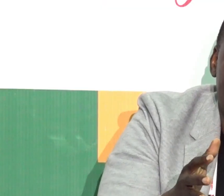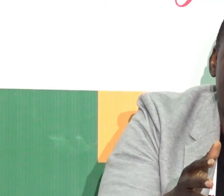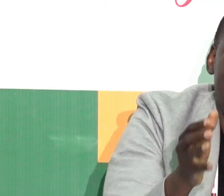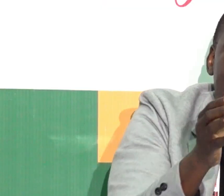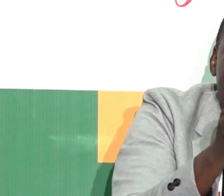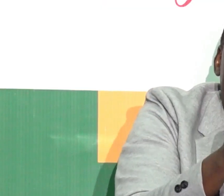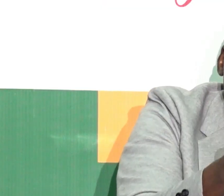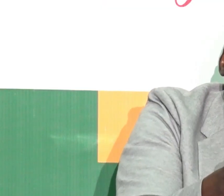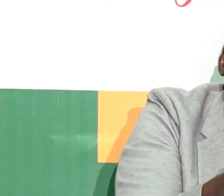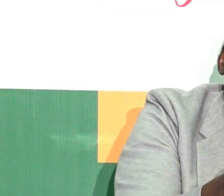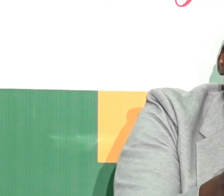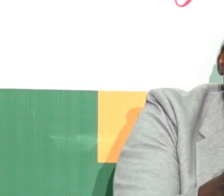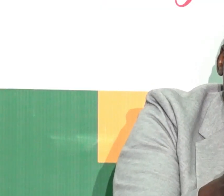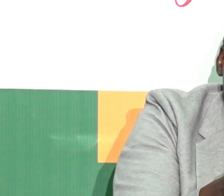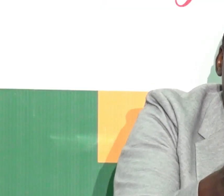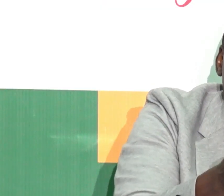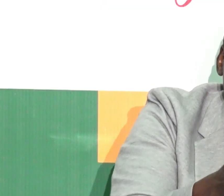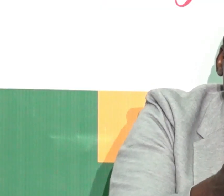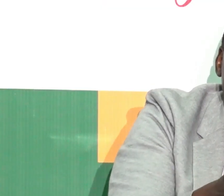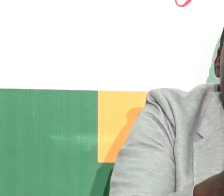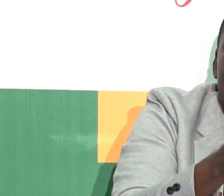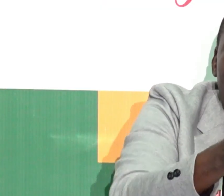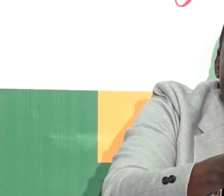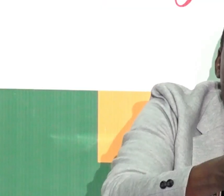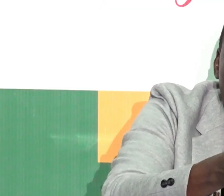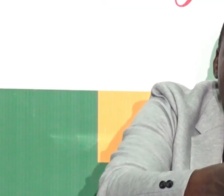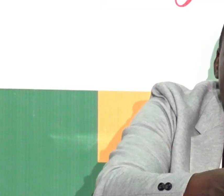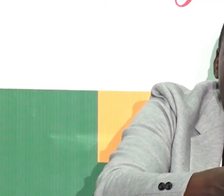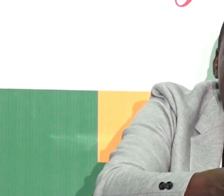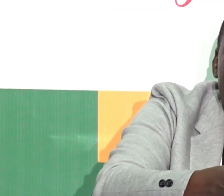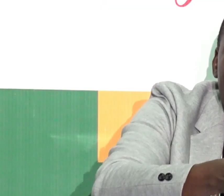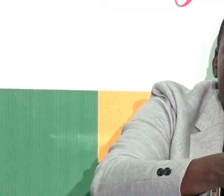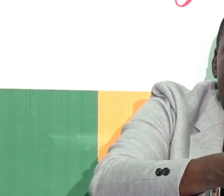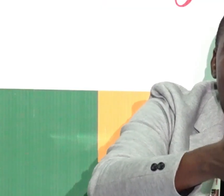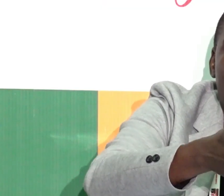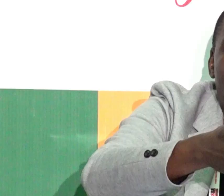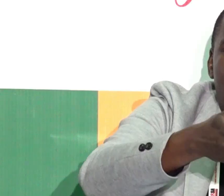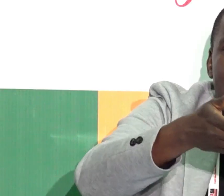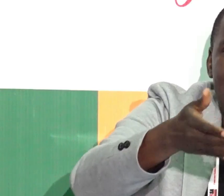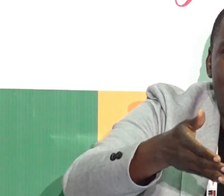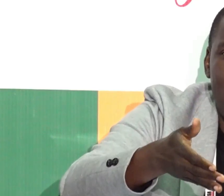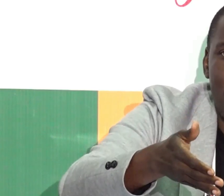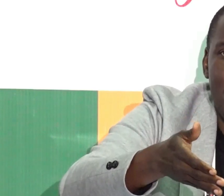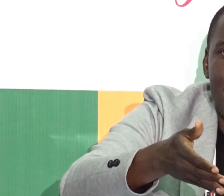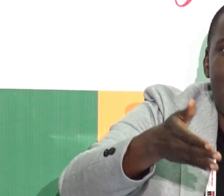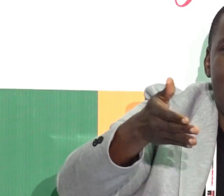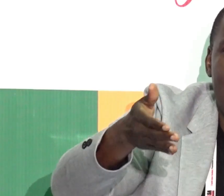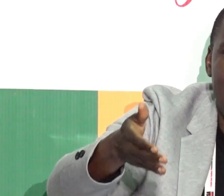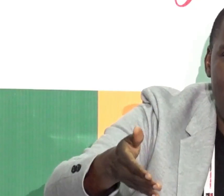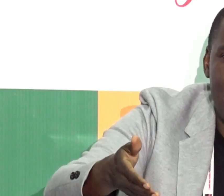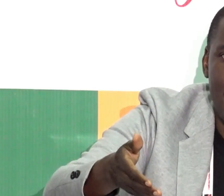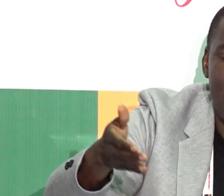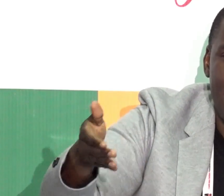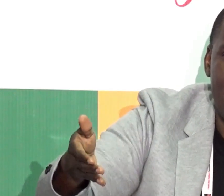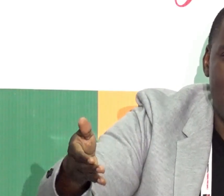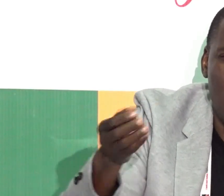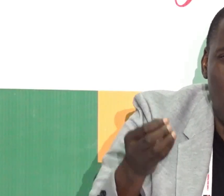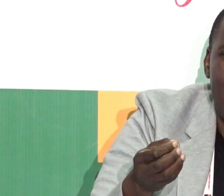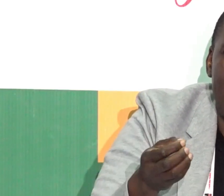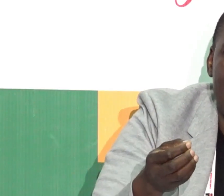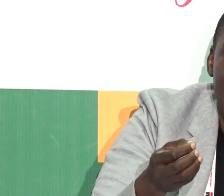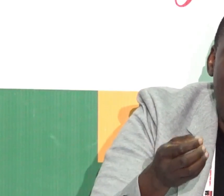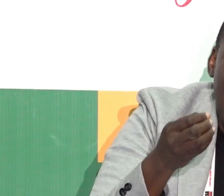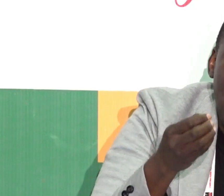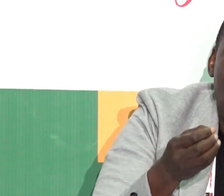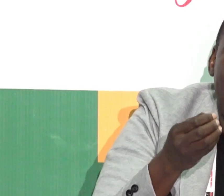of strategies. But I think at the end of the day, if you are looking at helping a woman in terms of HIV prevention, syphilis, hepatitis, you're